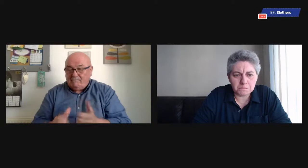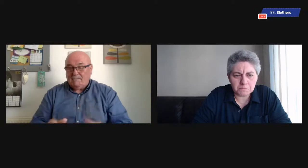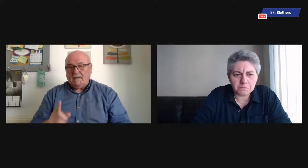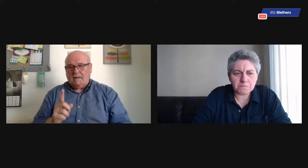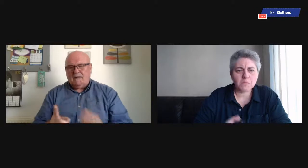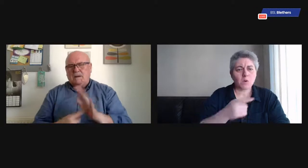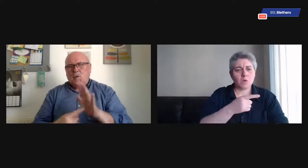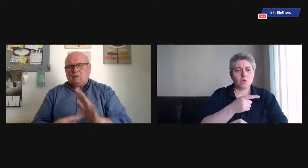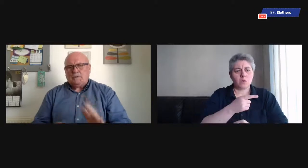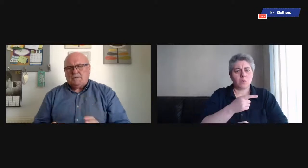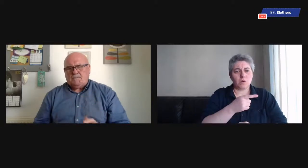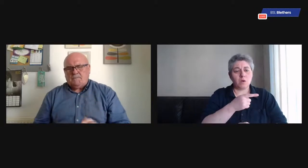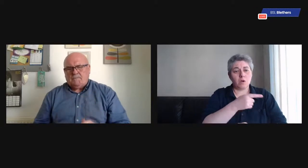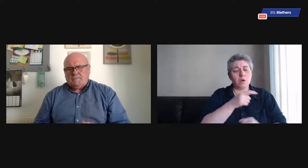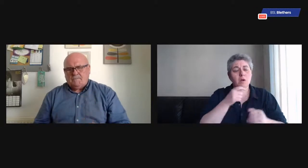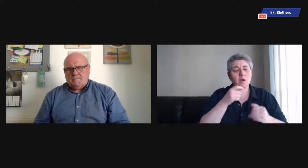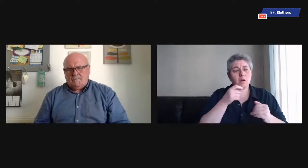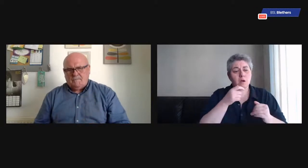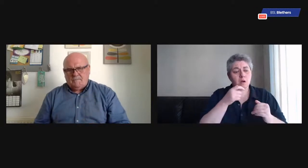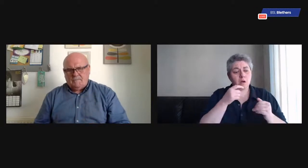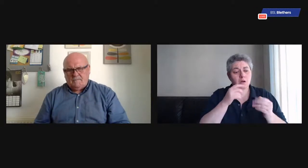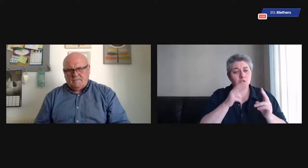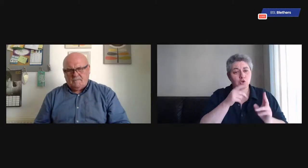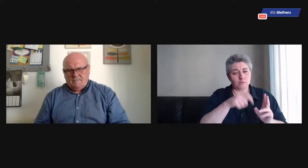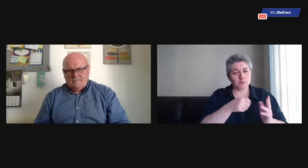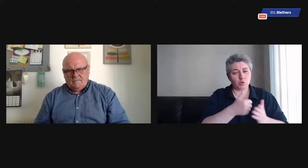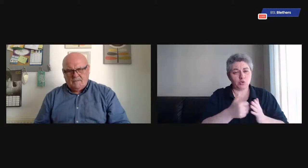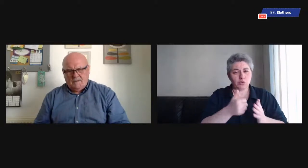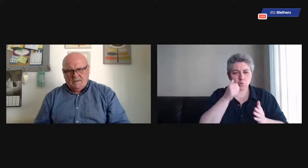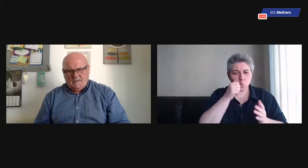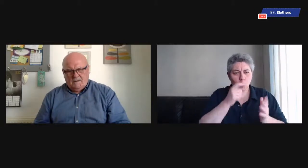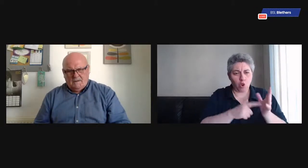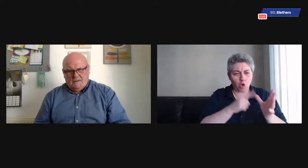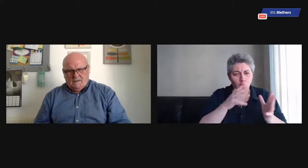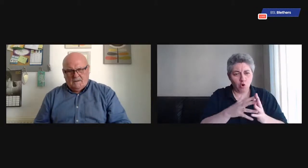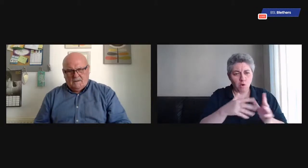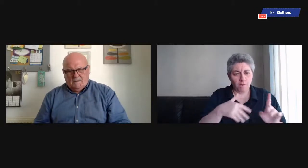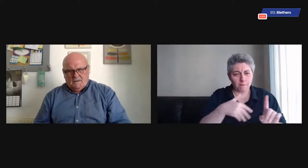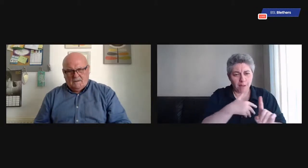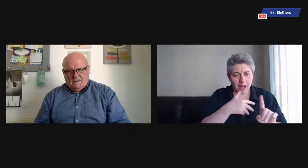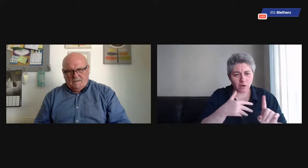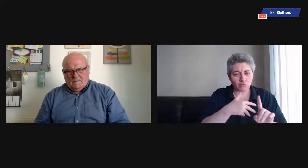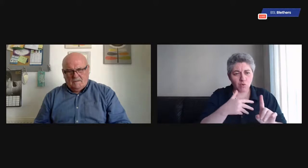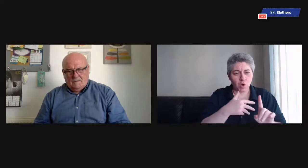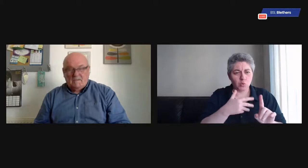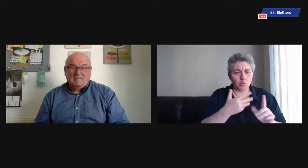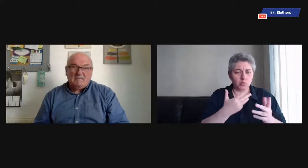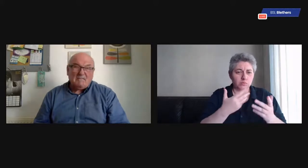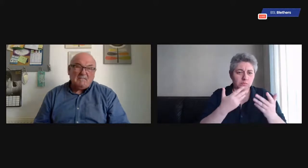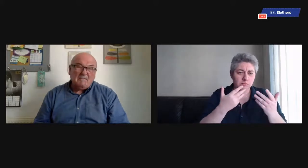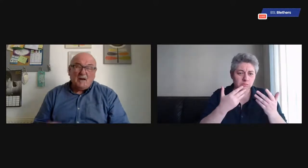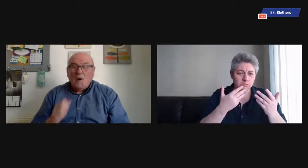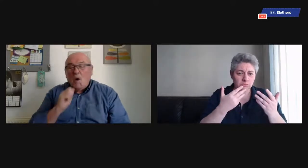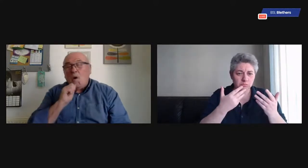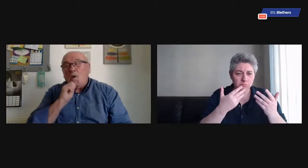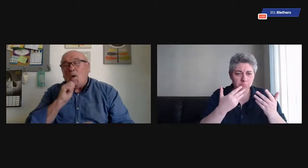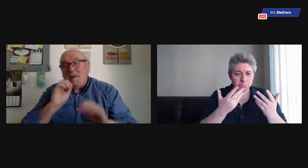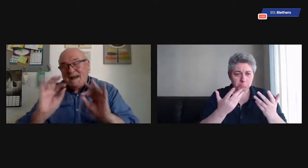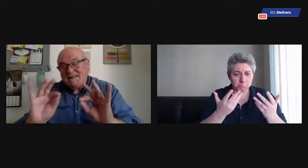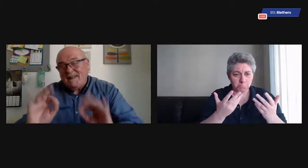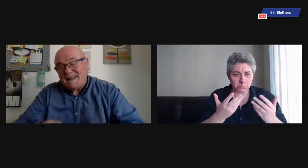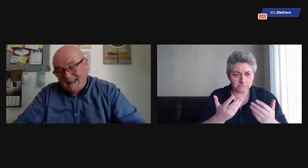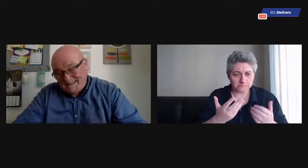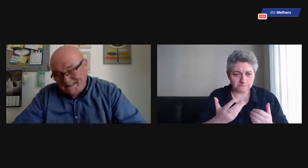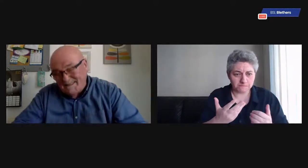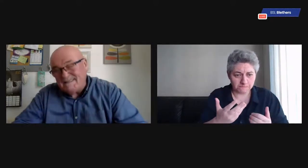for understanding and accuracy of reading court documents and giving me the right information. So you may be looking for an interpreter